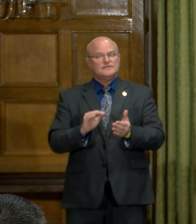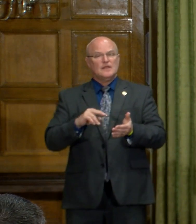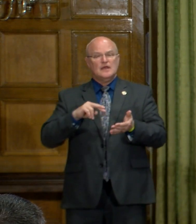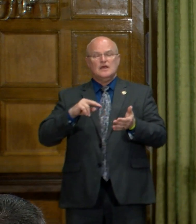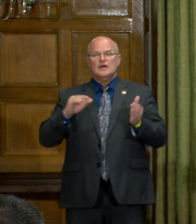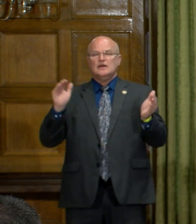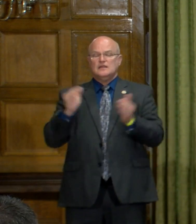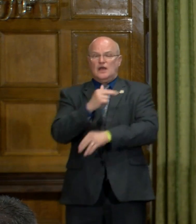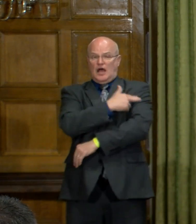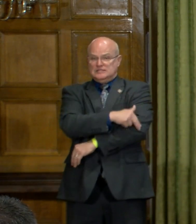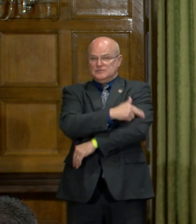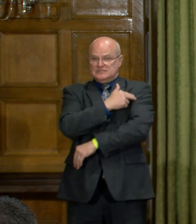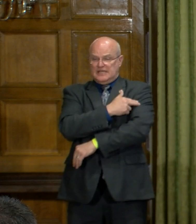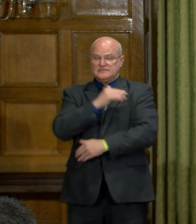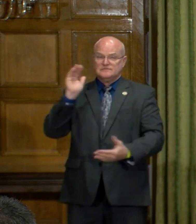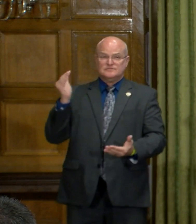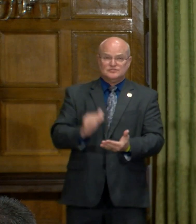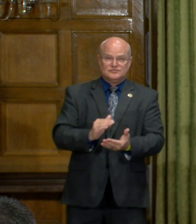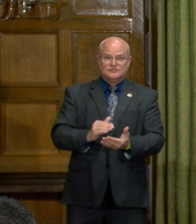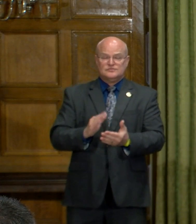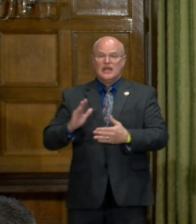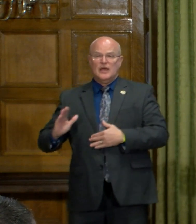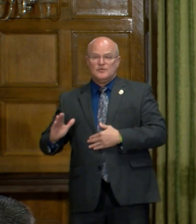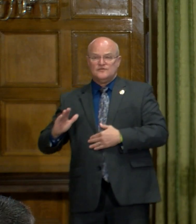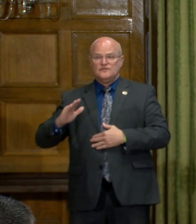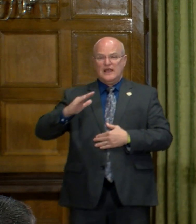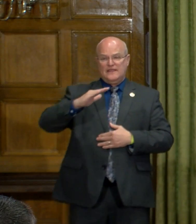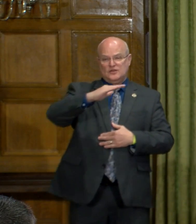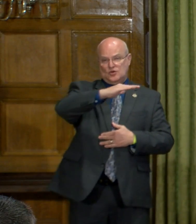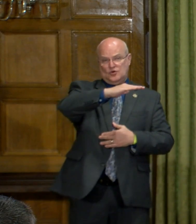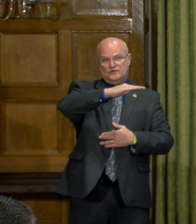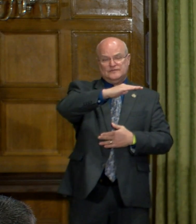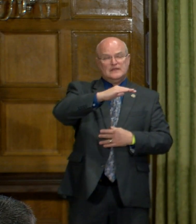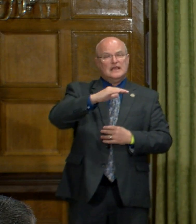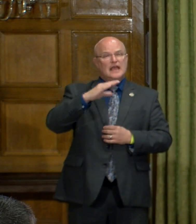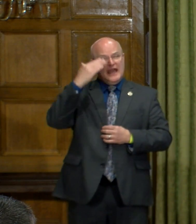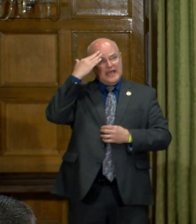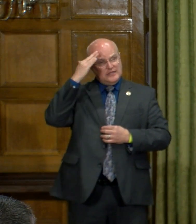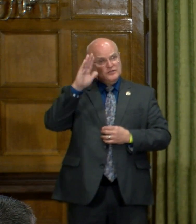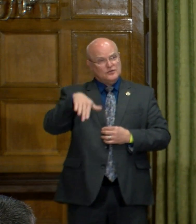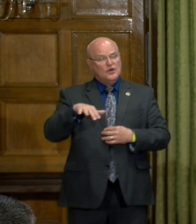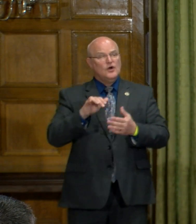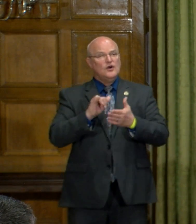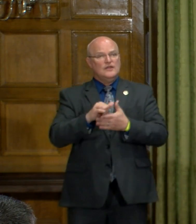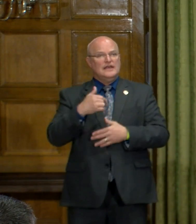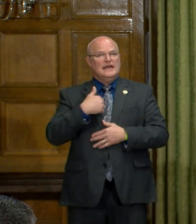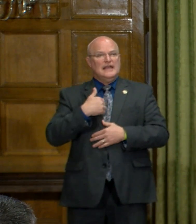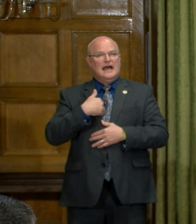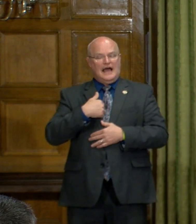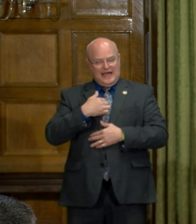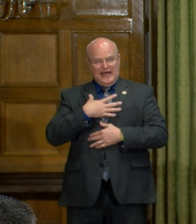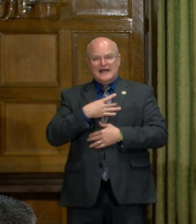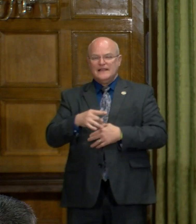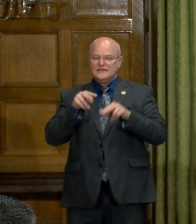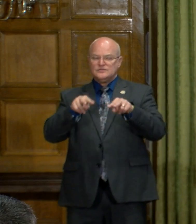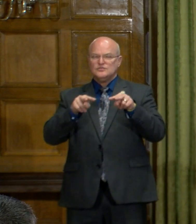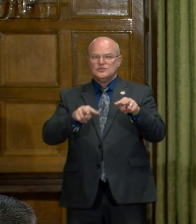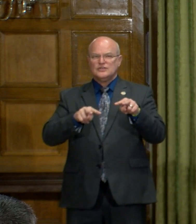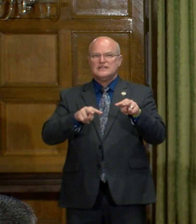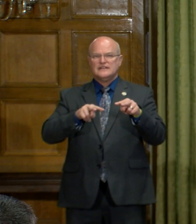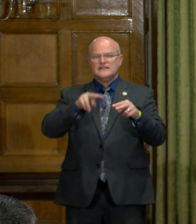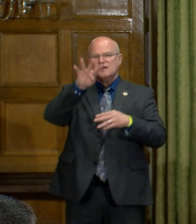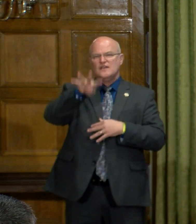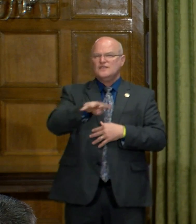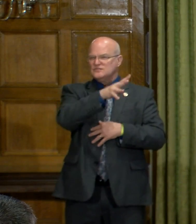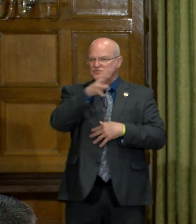minimize hospitalization and we flatten the curve. And you know that I like to look at the charts. I